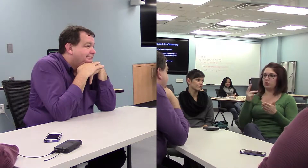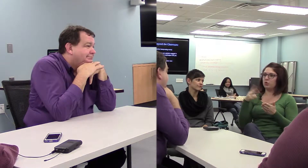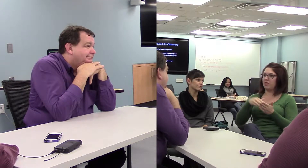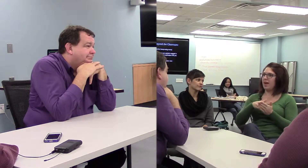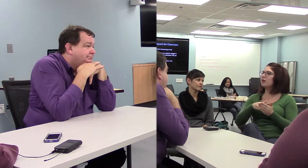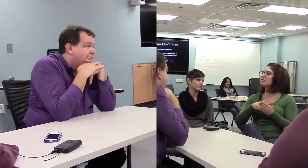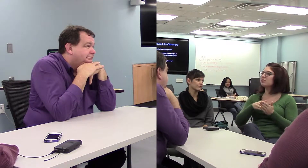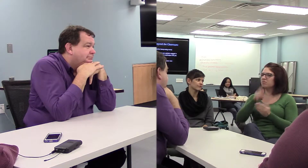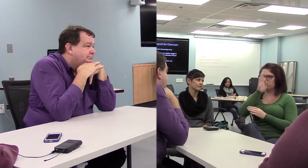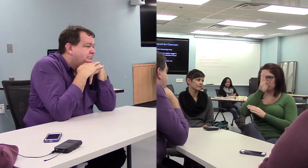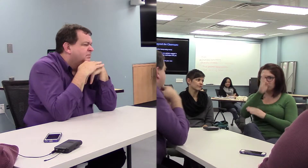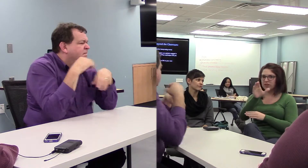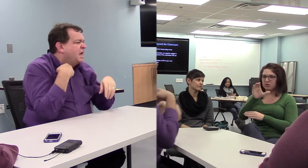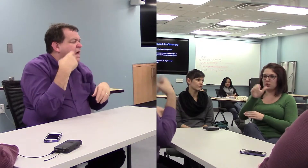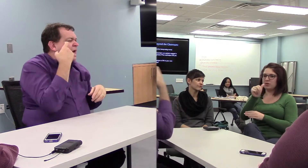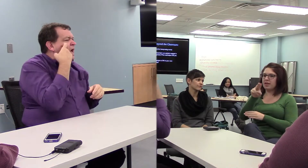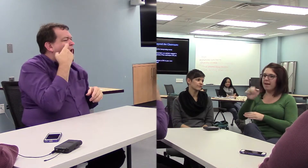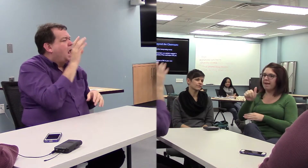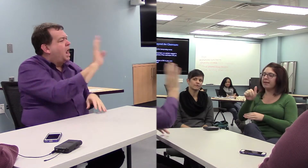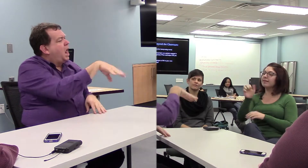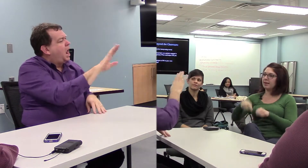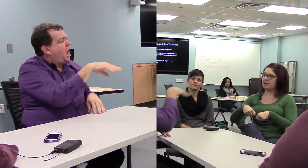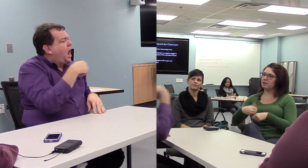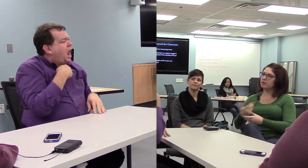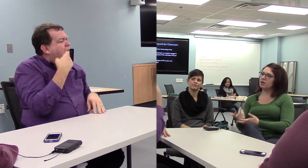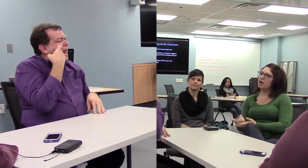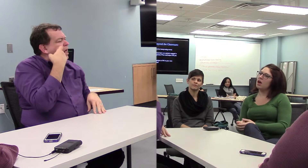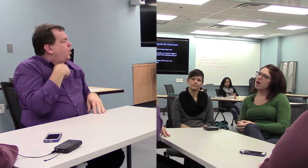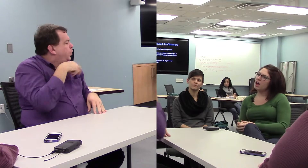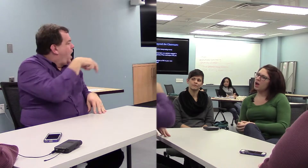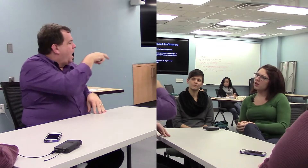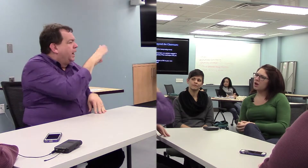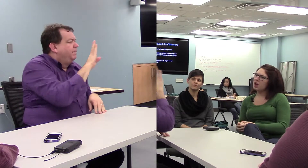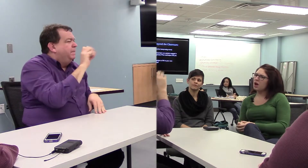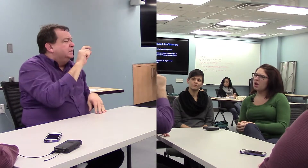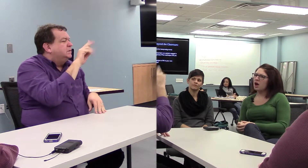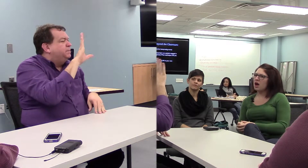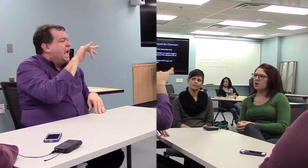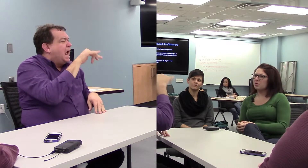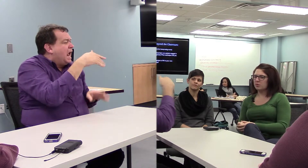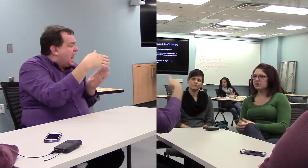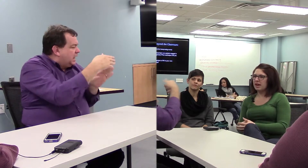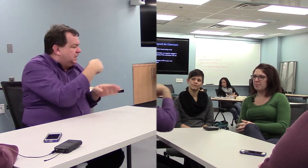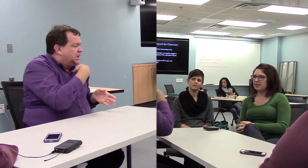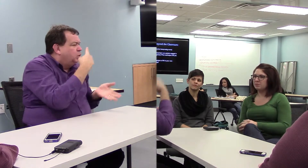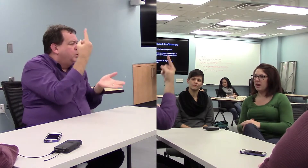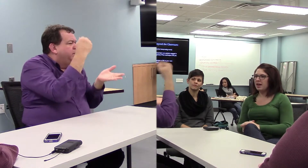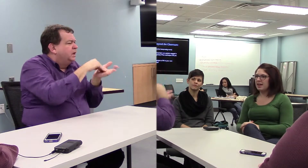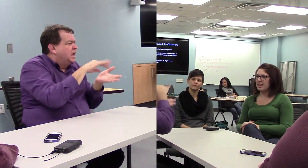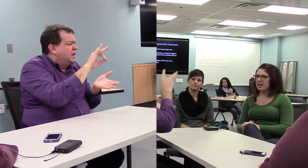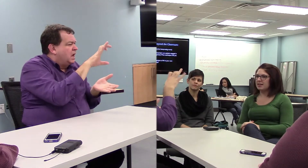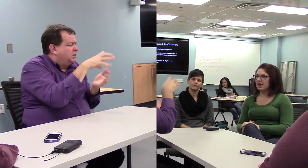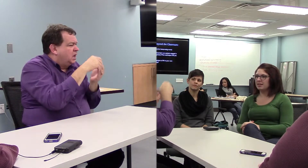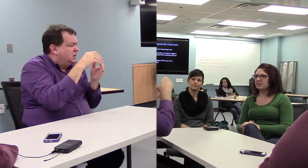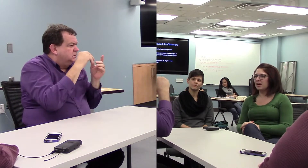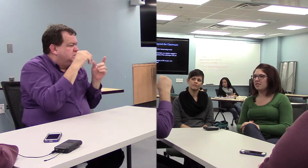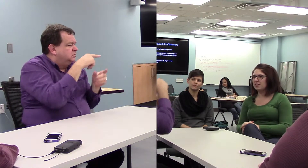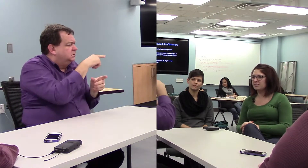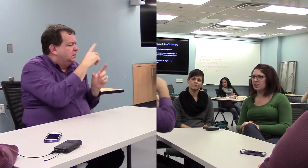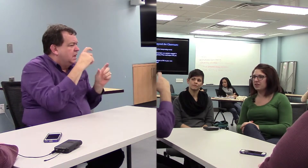that price, and you could probably get a good deal. I was at Best Buy and I saw a $1,000